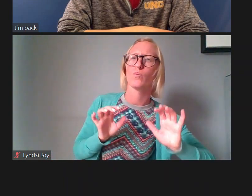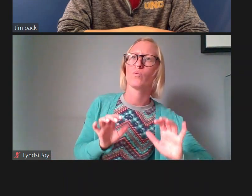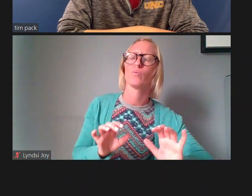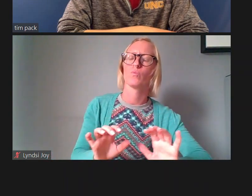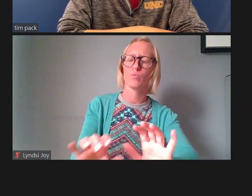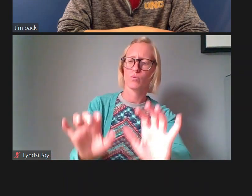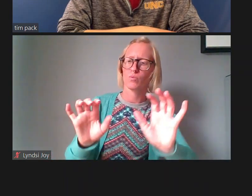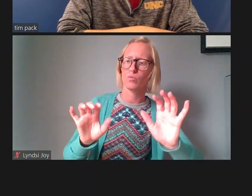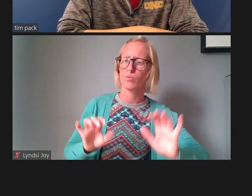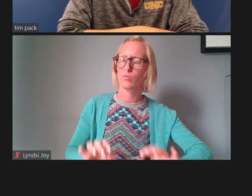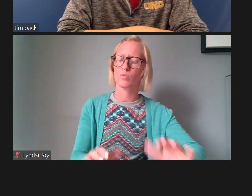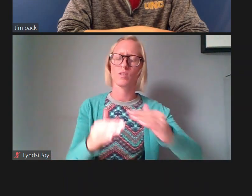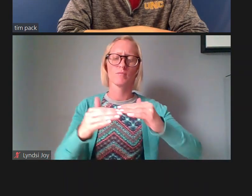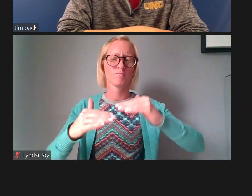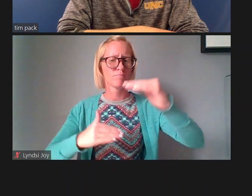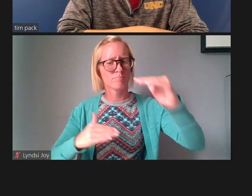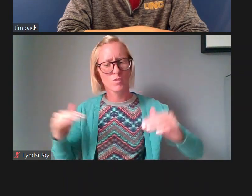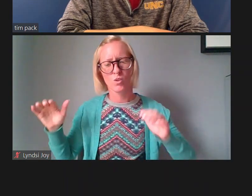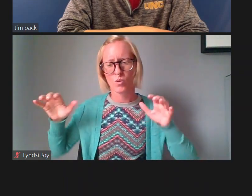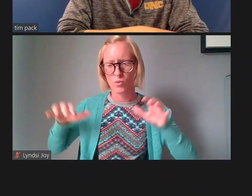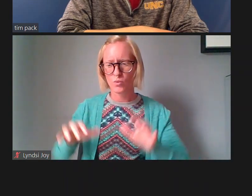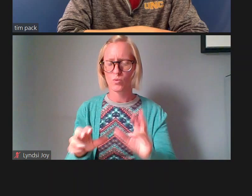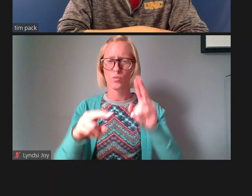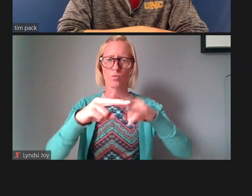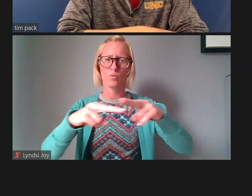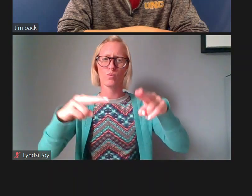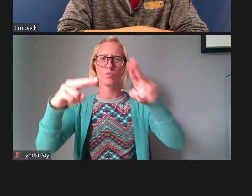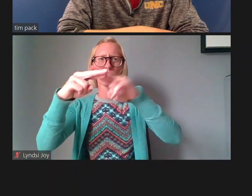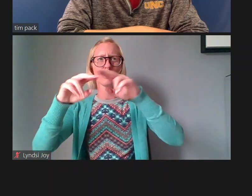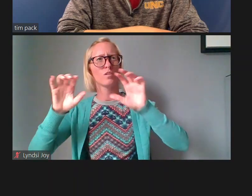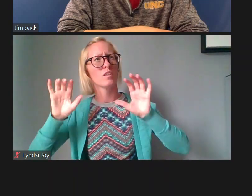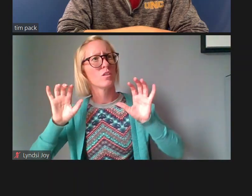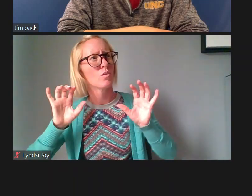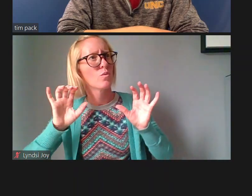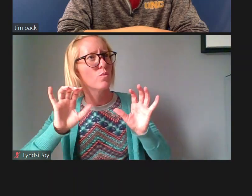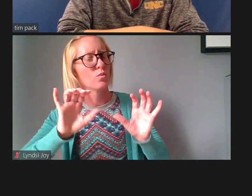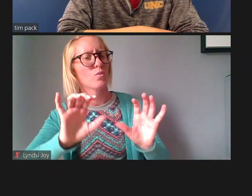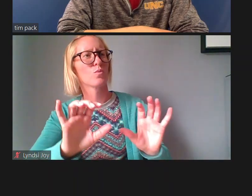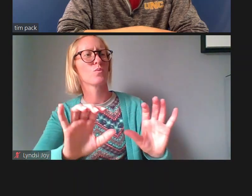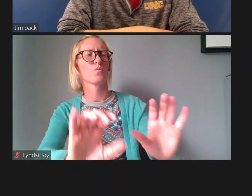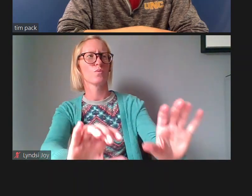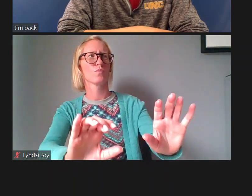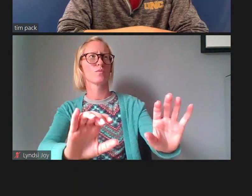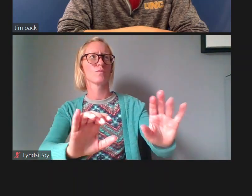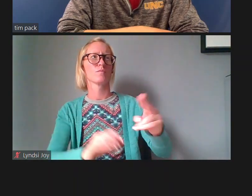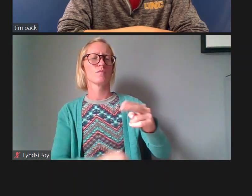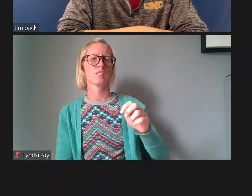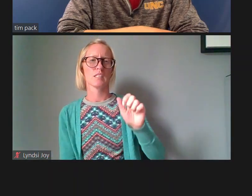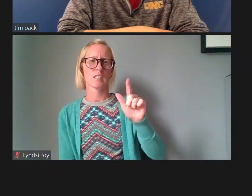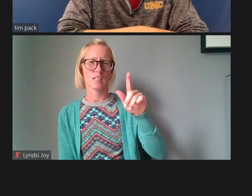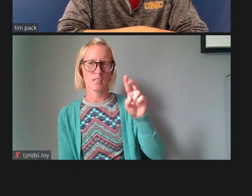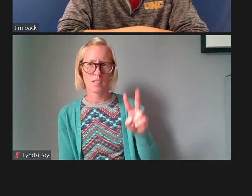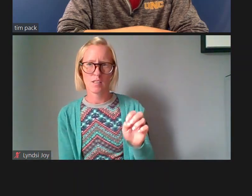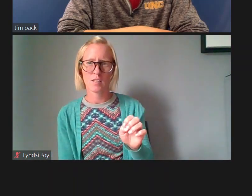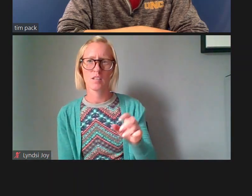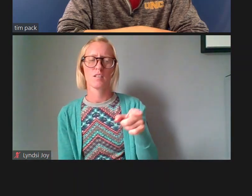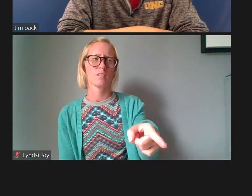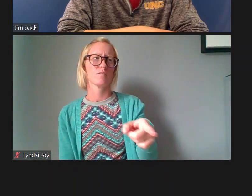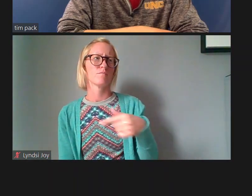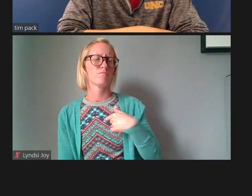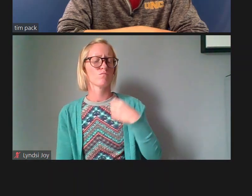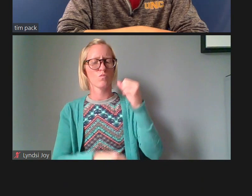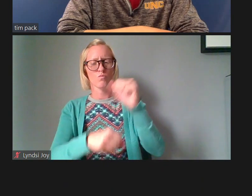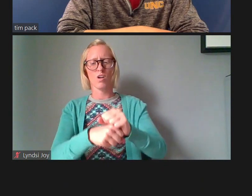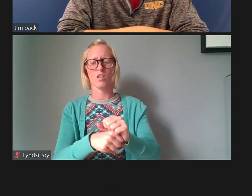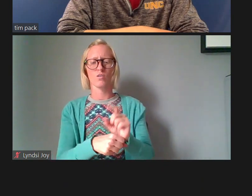of furthest balance. Increase, increase. Heave! The great rock loitered, poised on